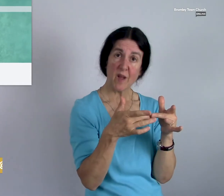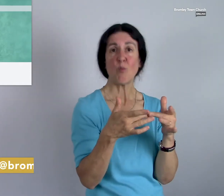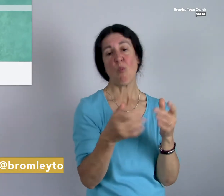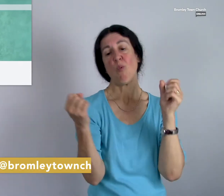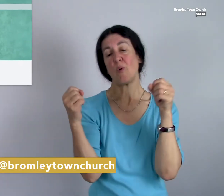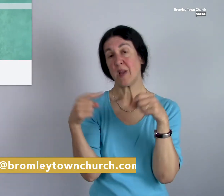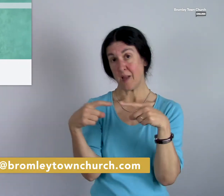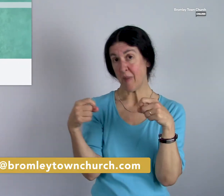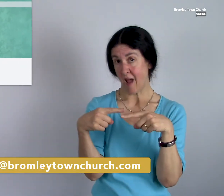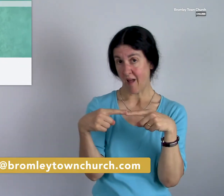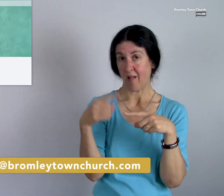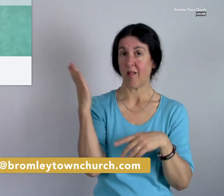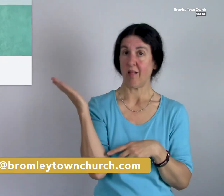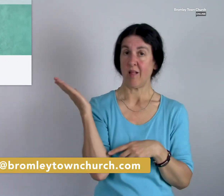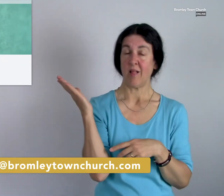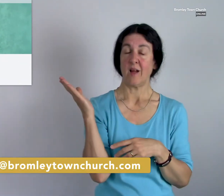email directly